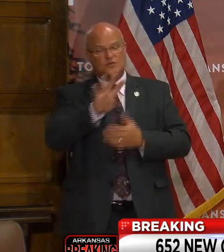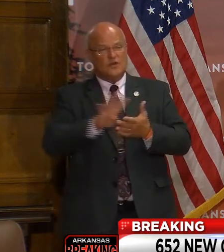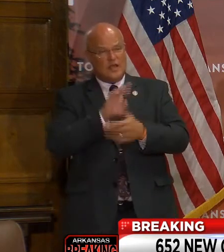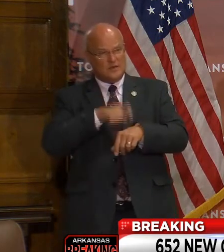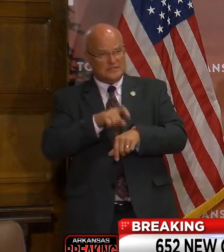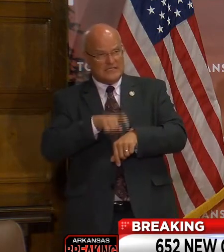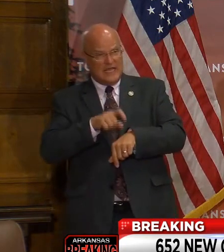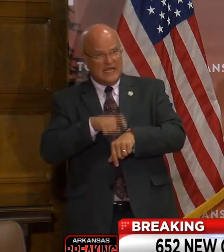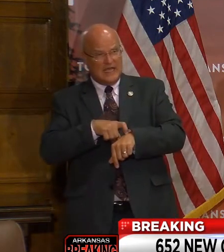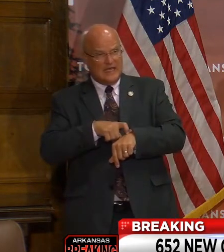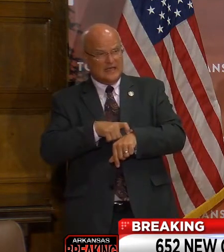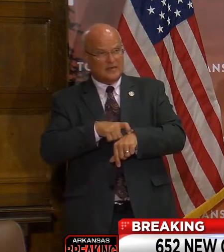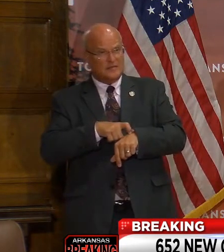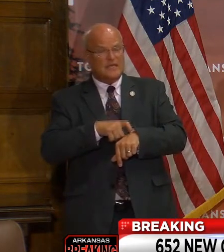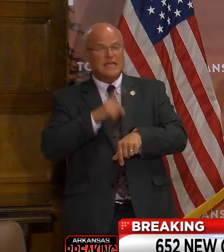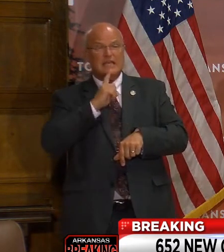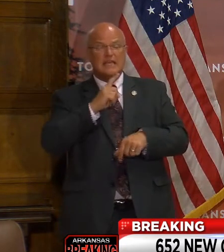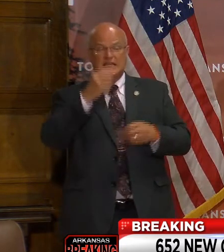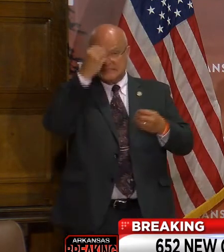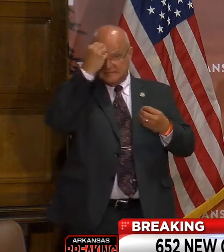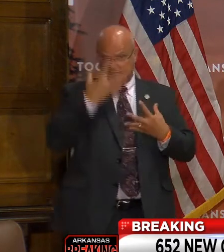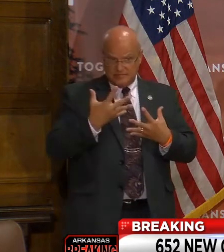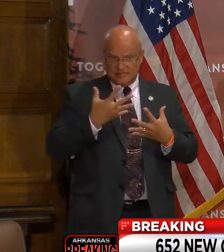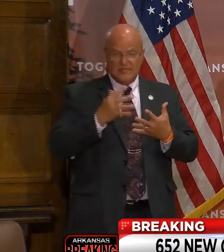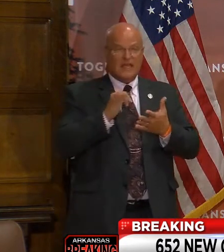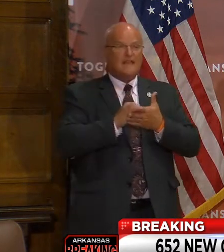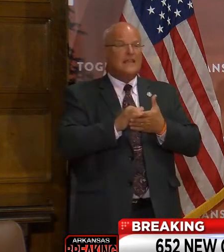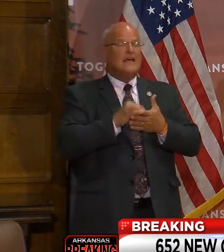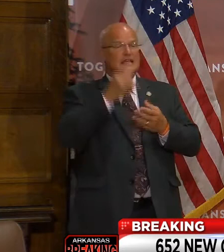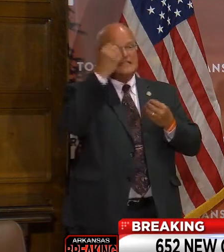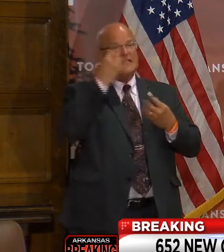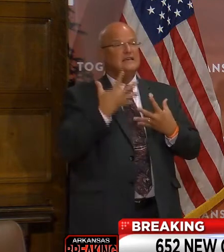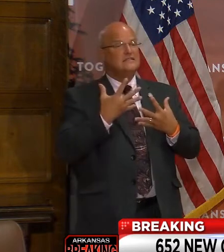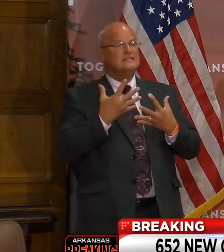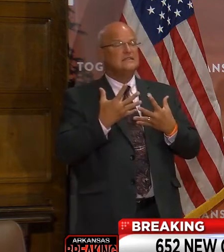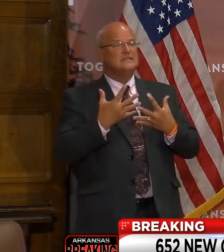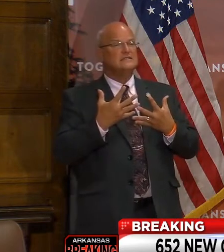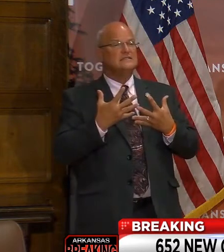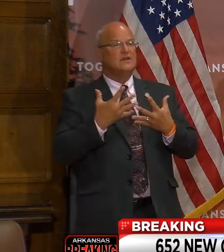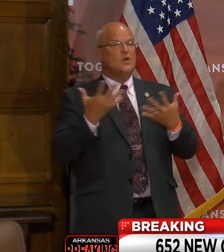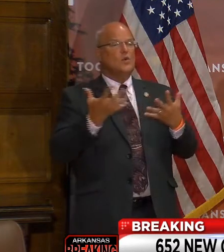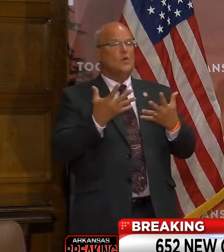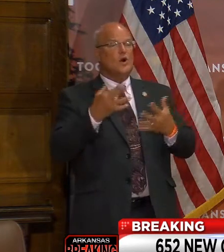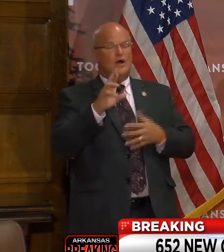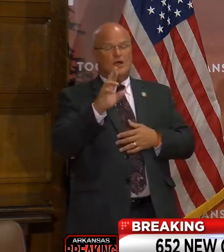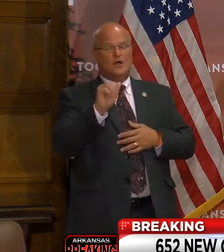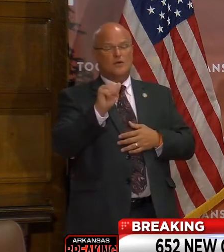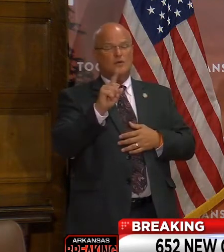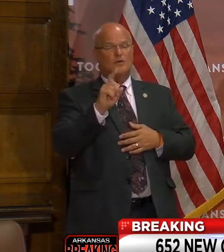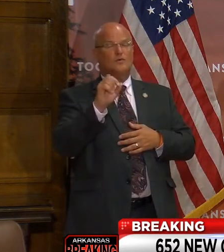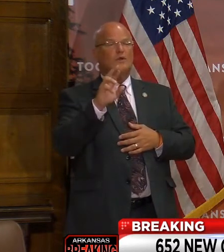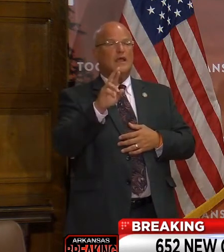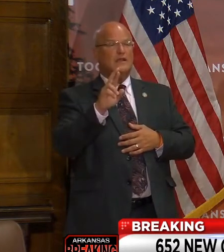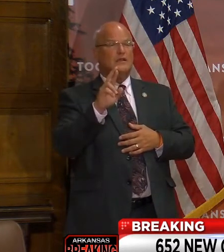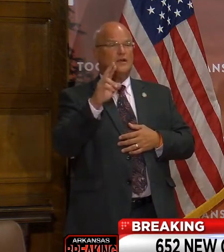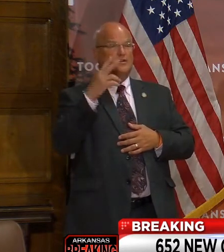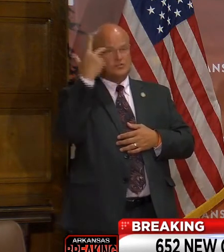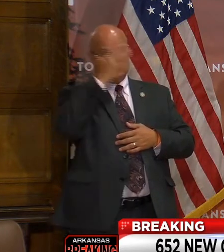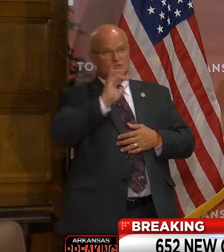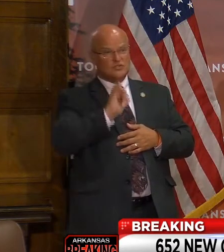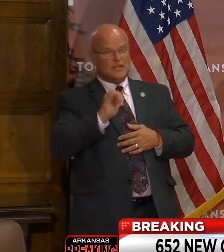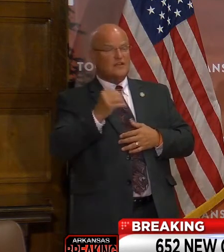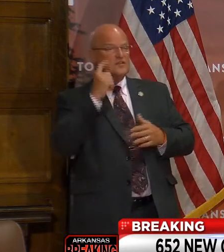period is very instructive. That tells us what our radar is like to identify new